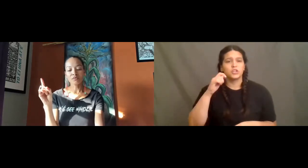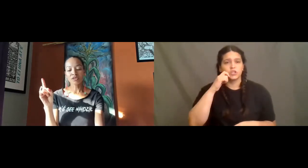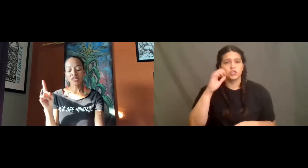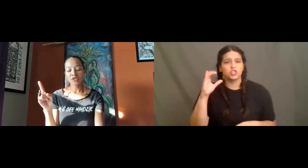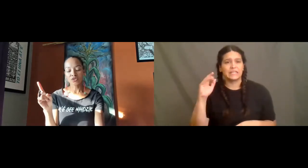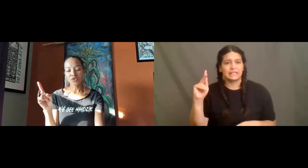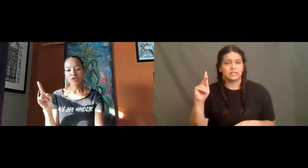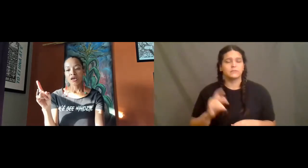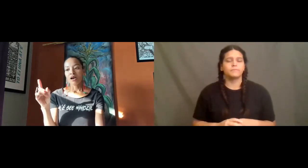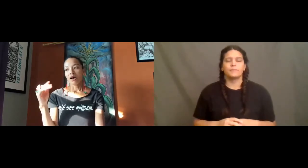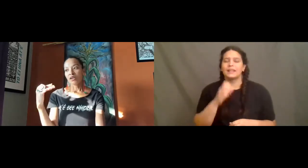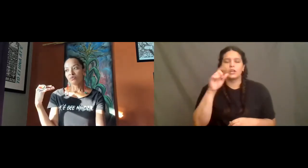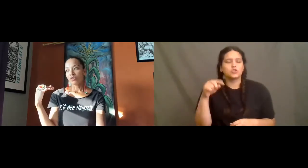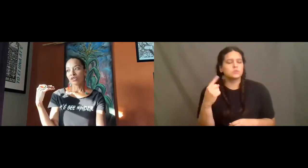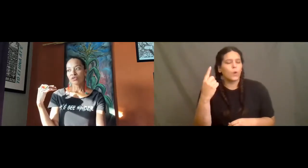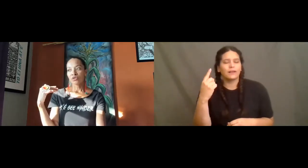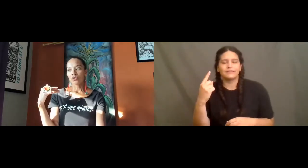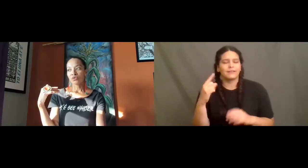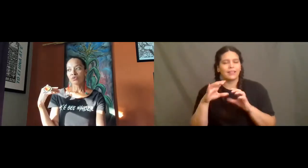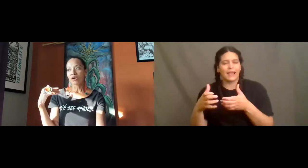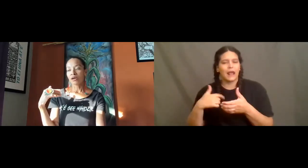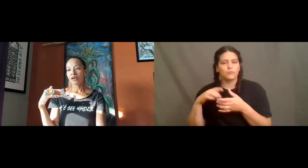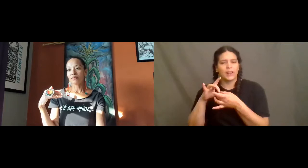that I am related to. I am related to